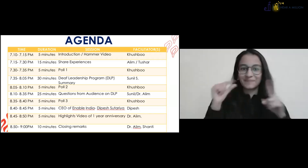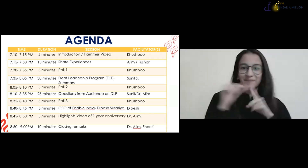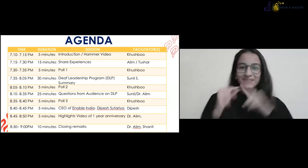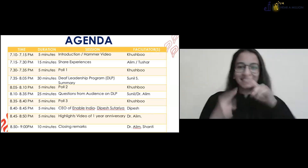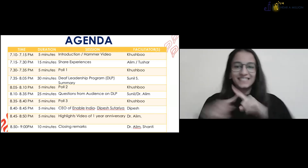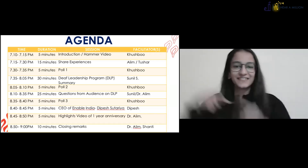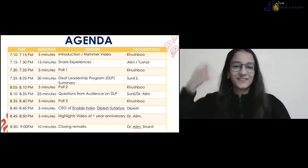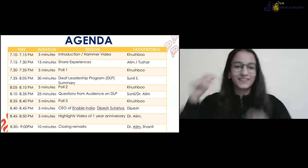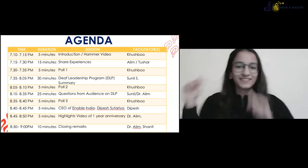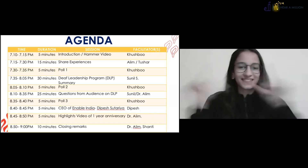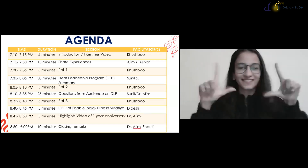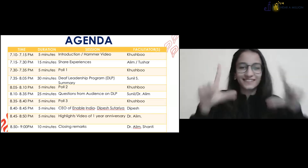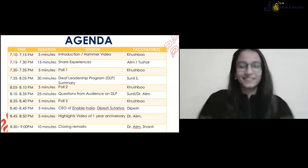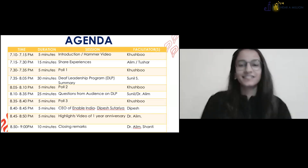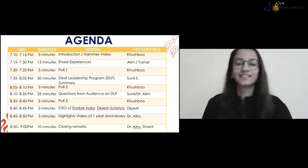video. We'll be showing that.